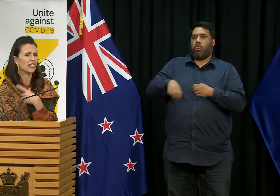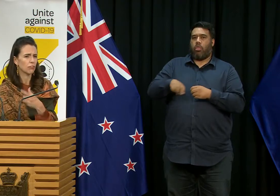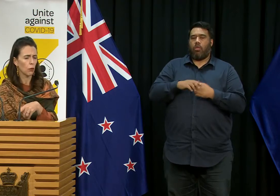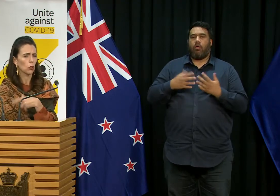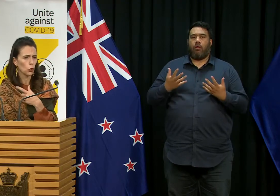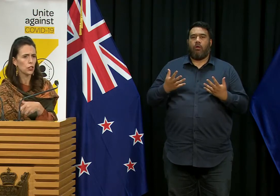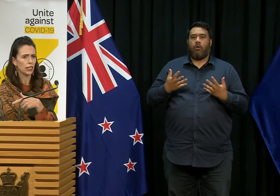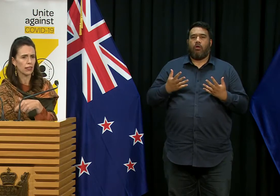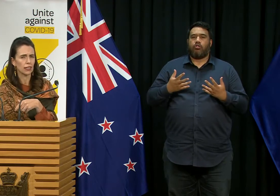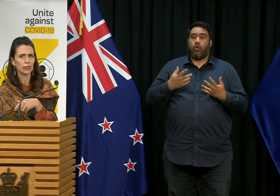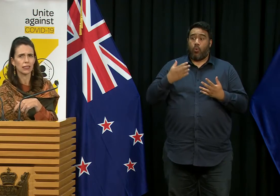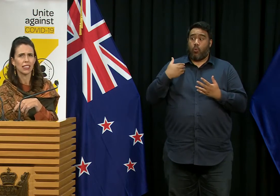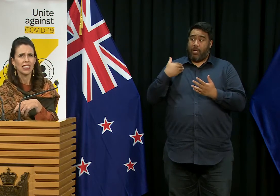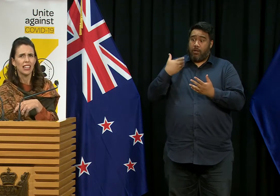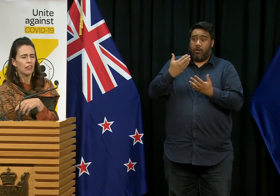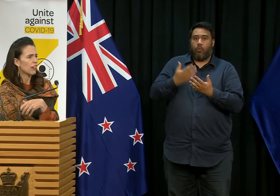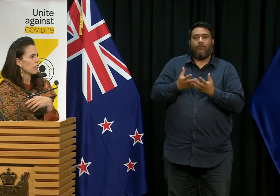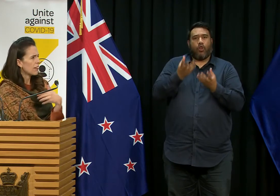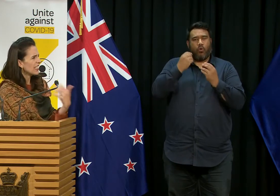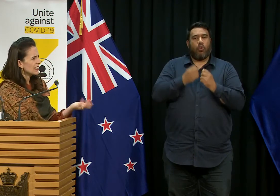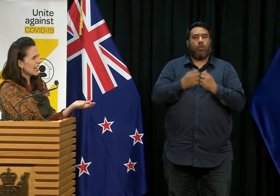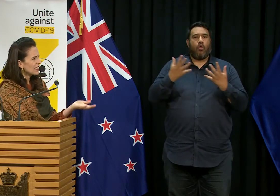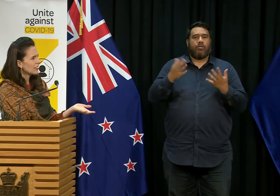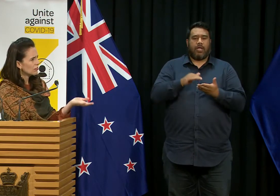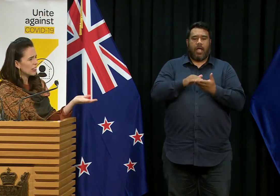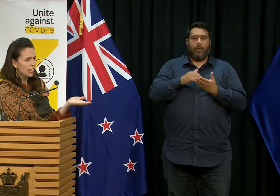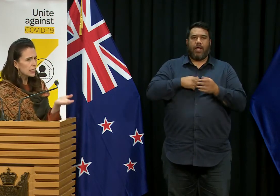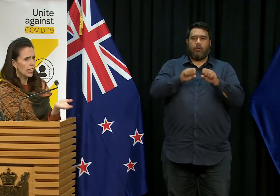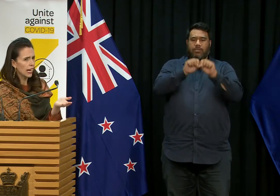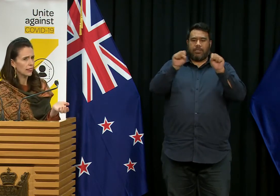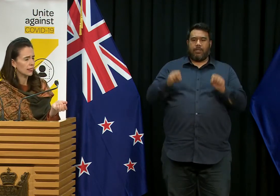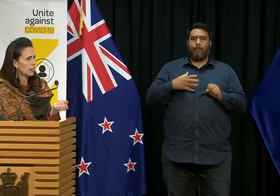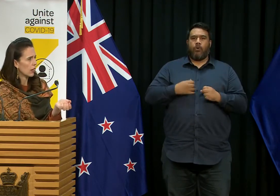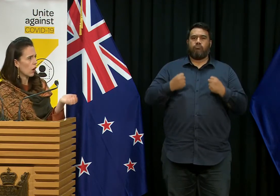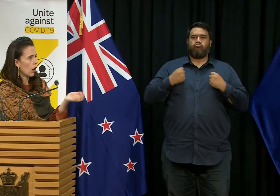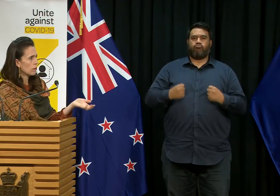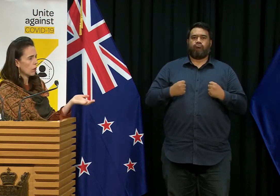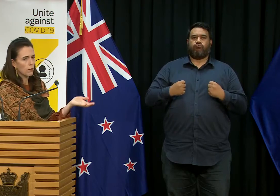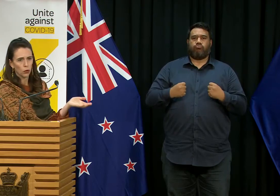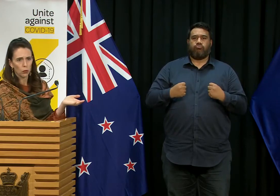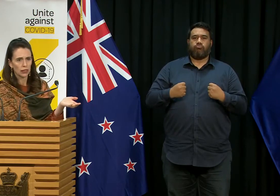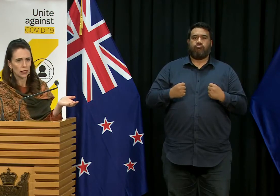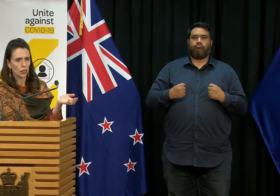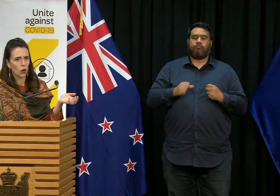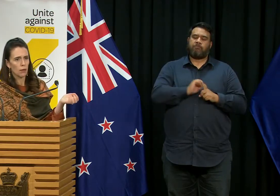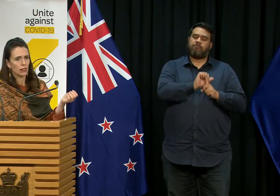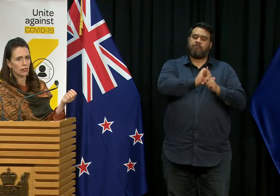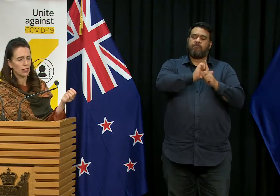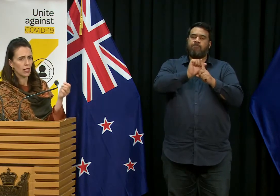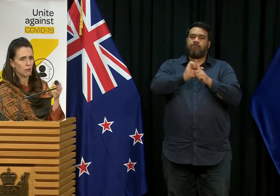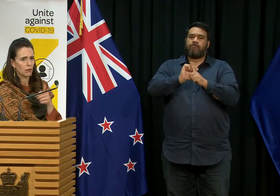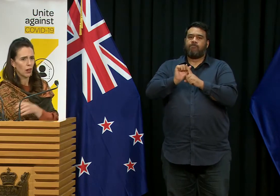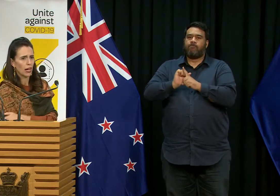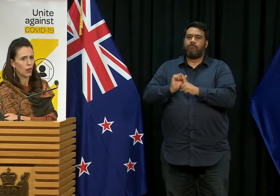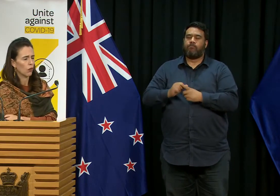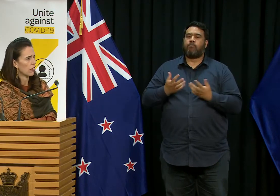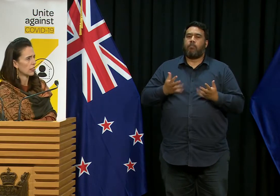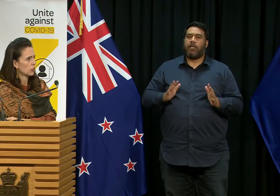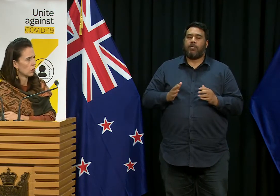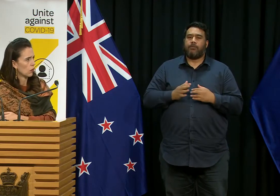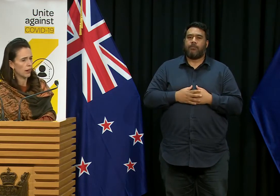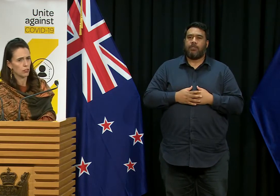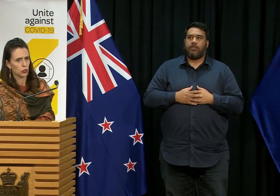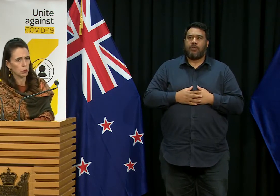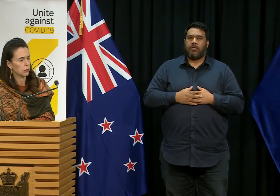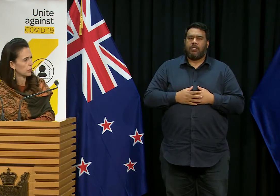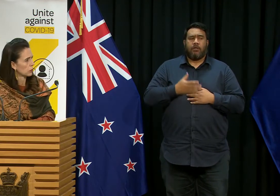regime and from learning things. As for this case, I'm not the one to comment on that,